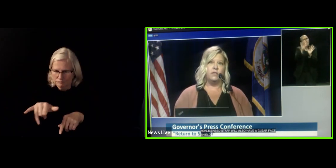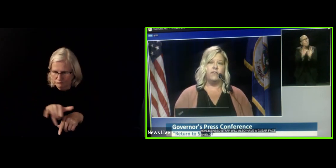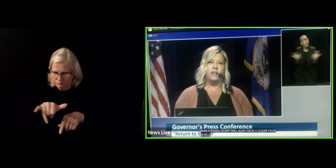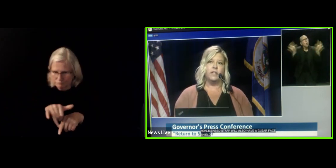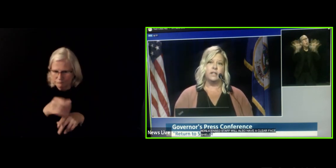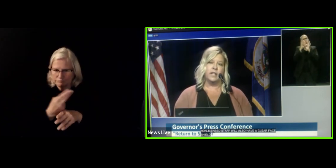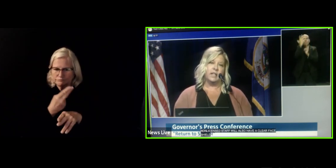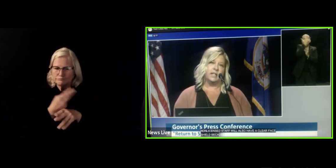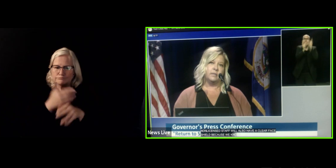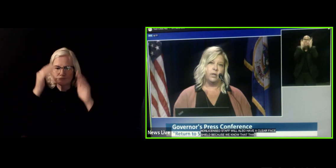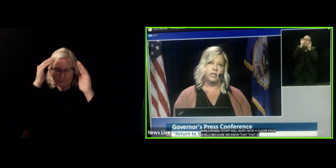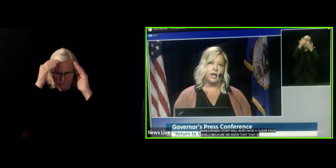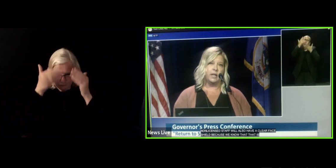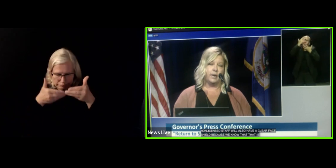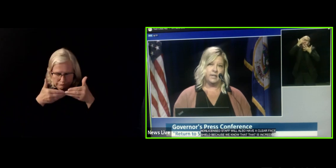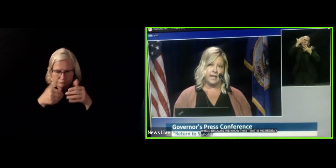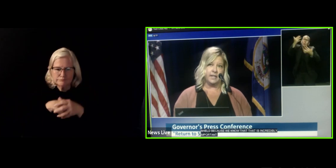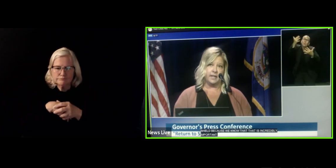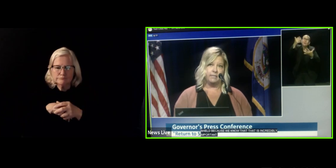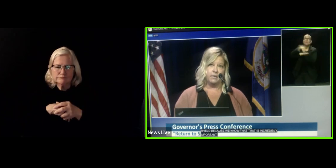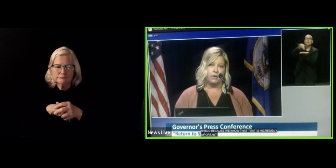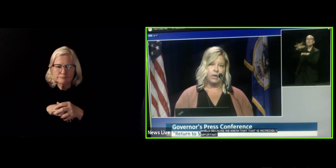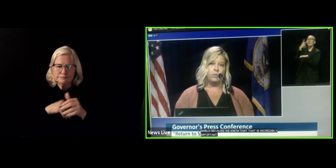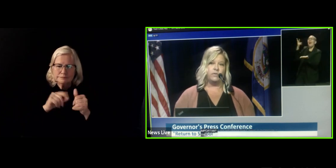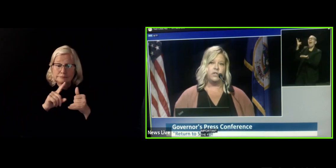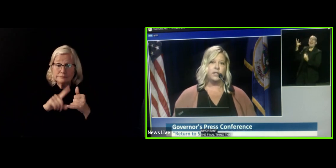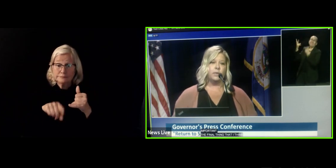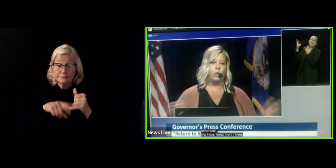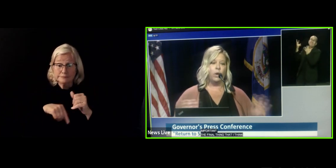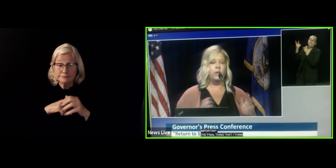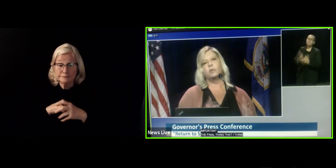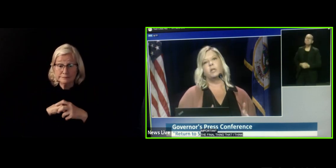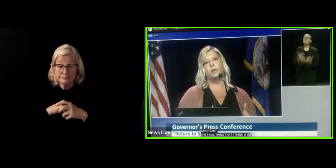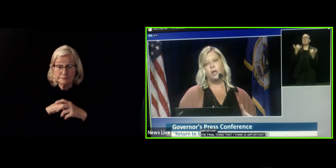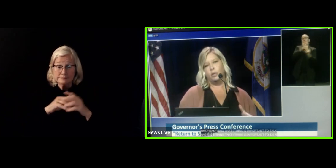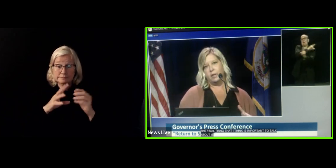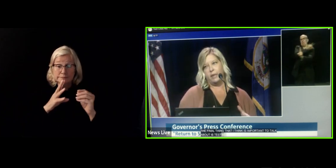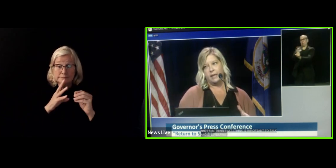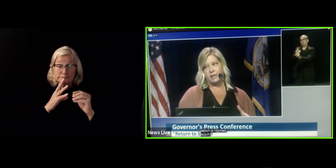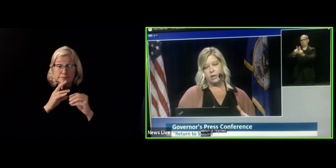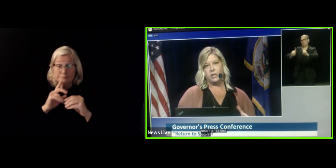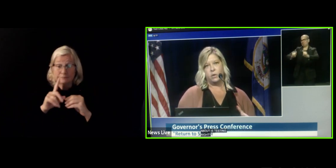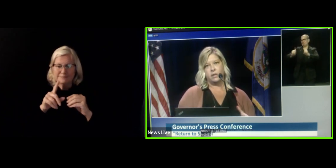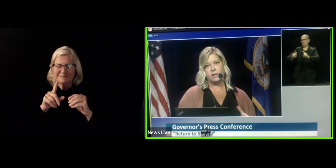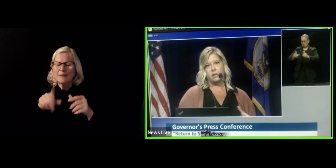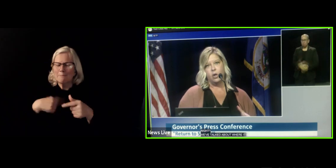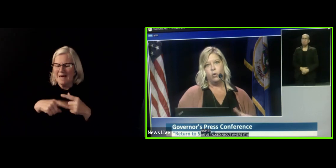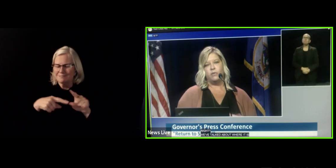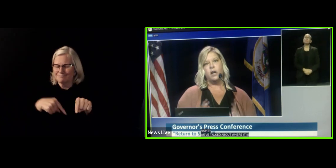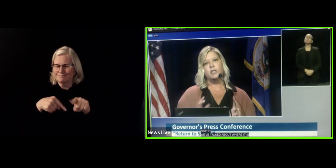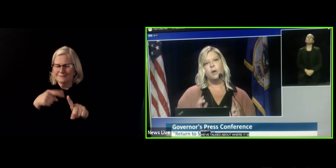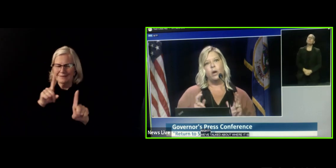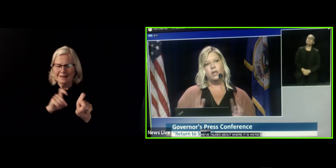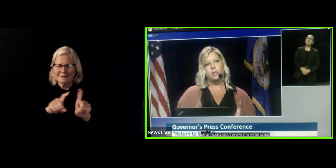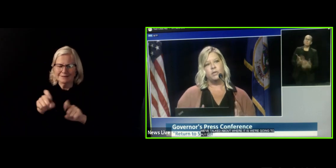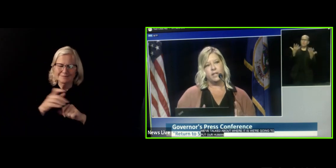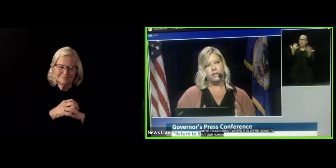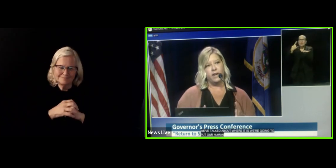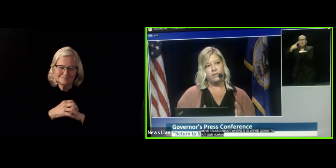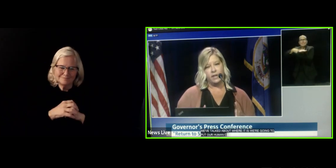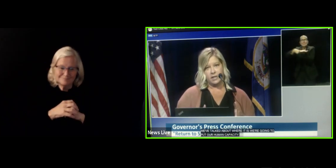The final thing that I think is important to talk about is testing, right? We've talked about where it is we're going to put our human capacity and resources. We've talked about where it is